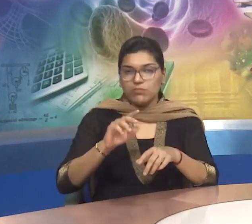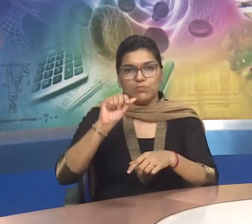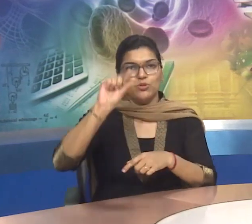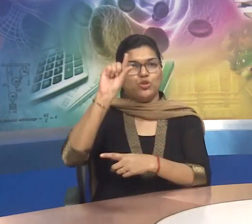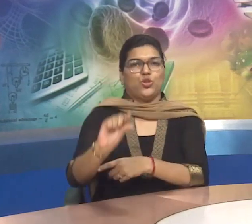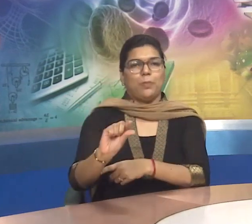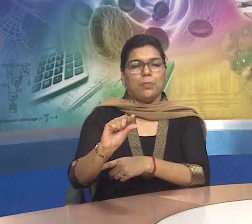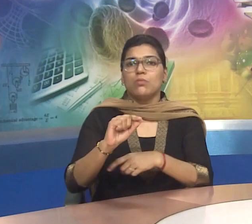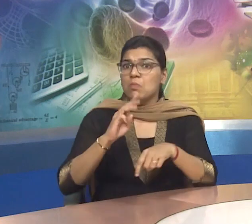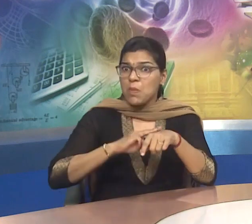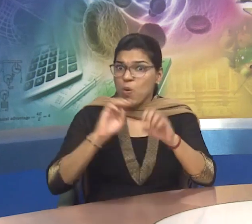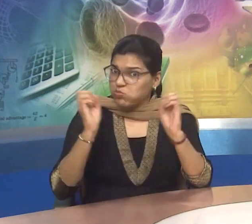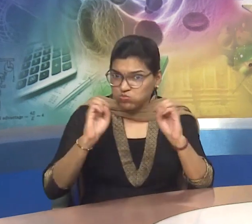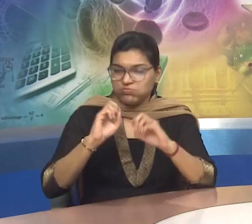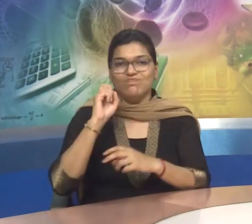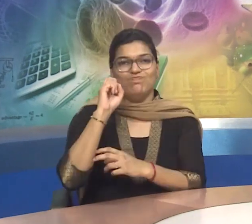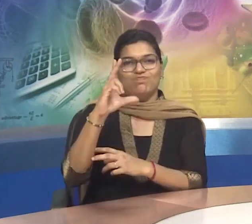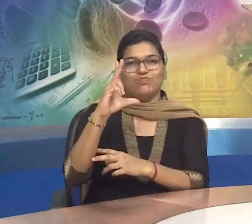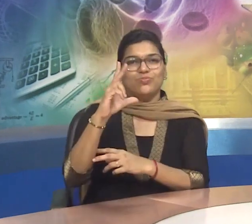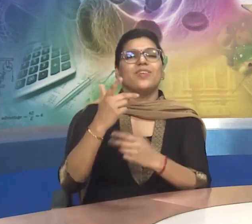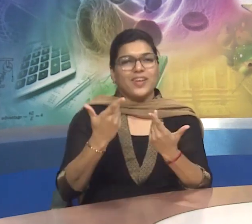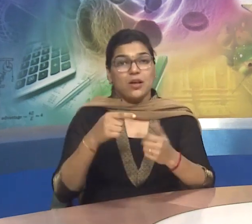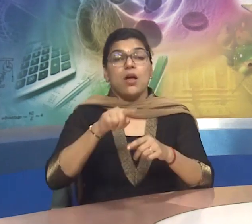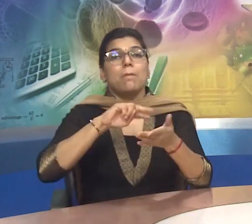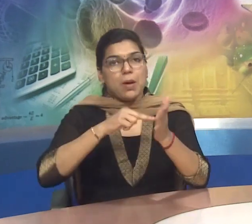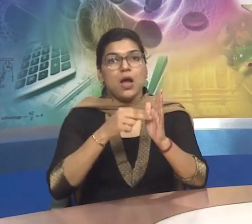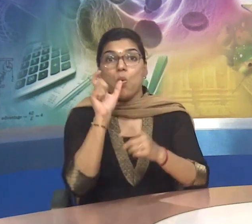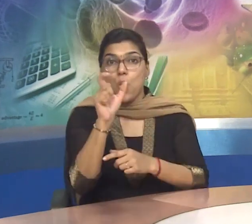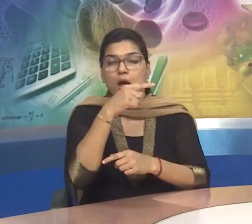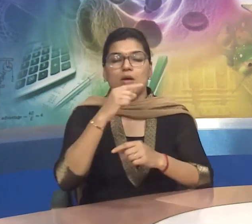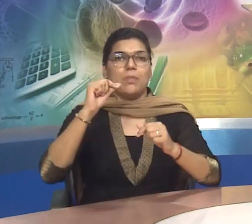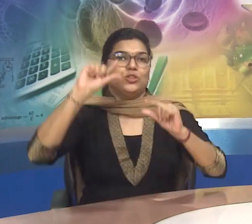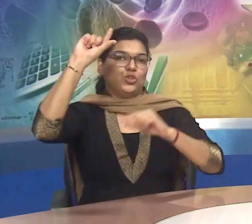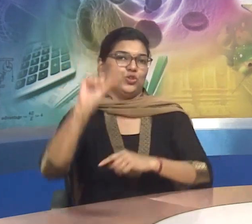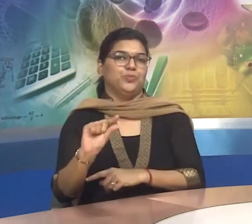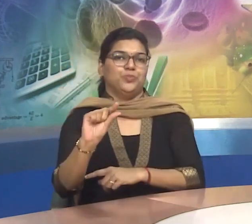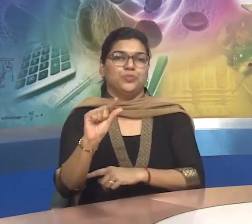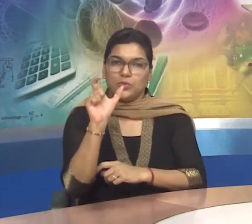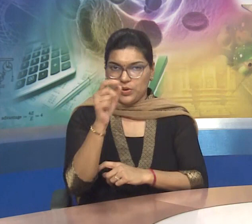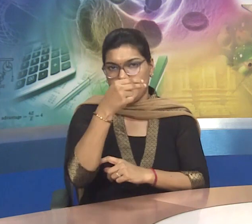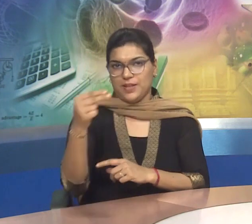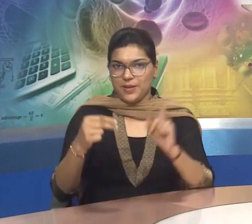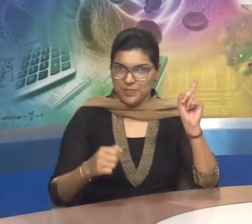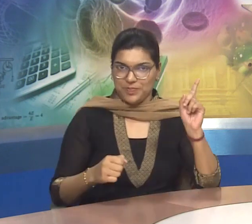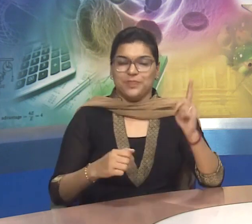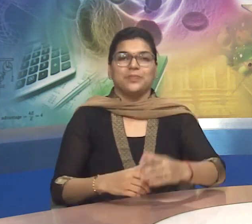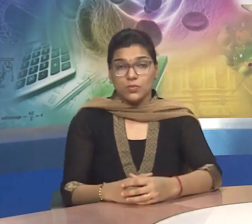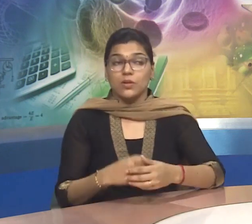like there are sometimes concession for minor children, sometimes concession for the members.